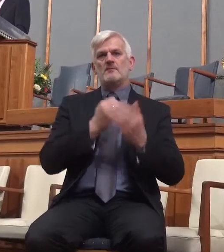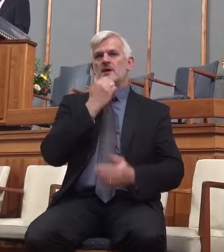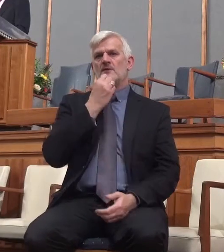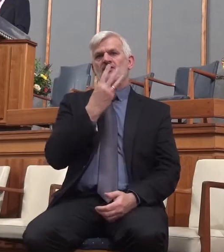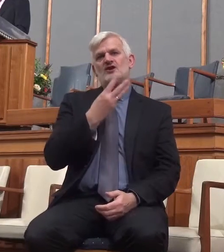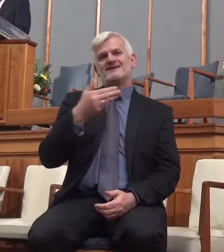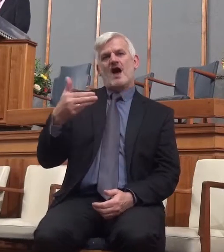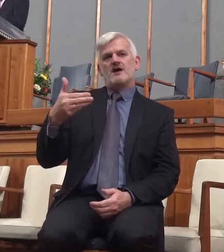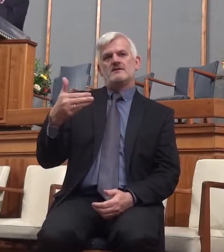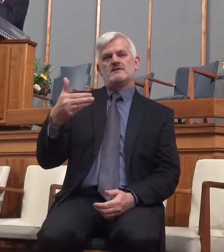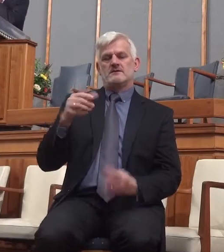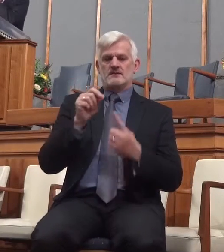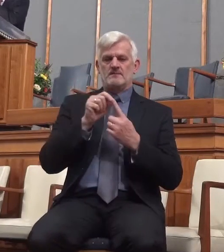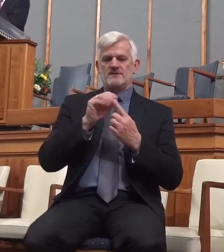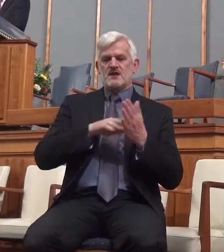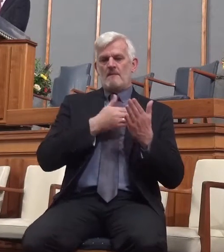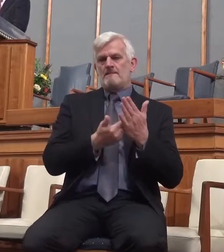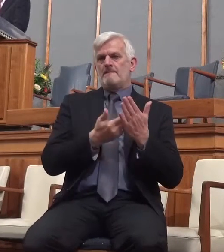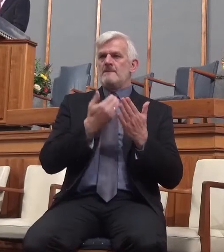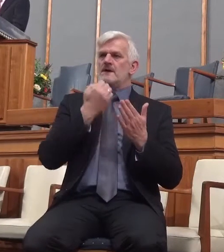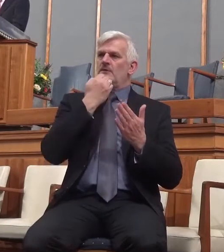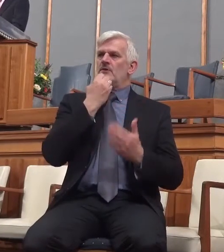Psalm 39.